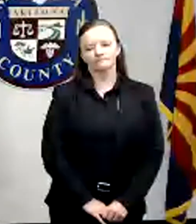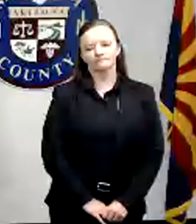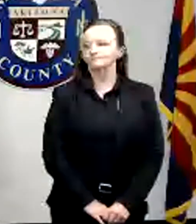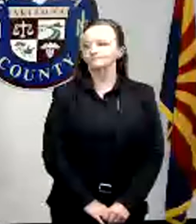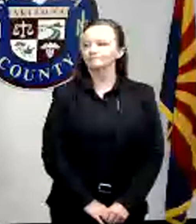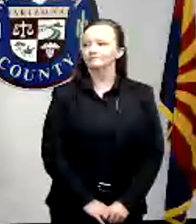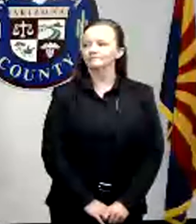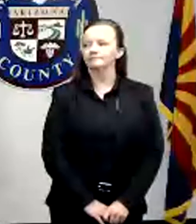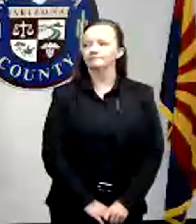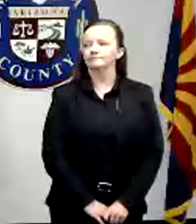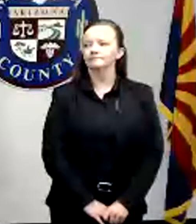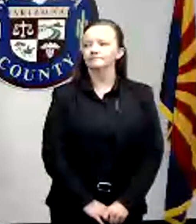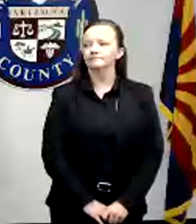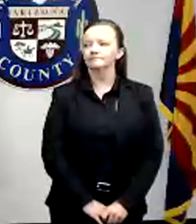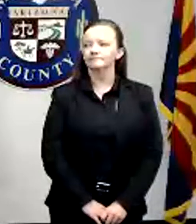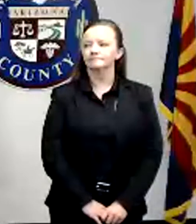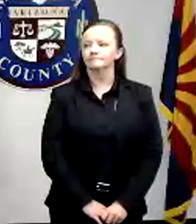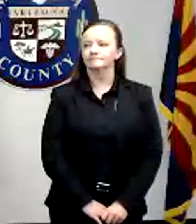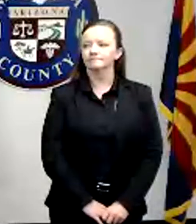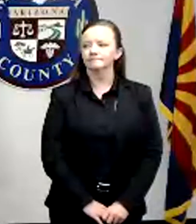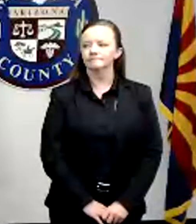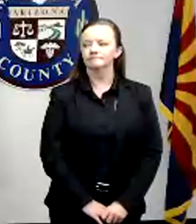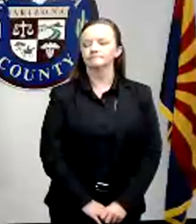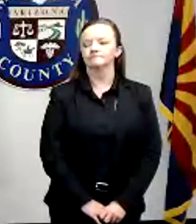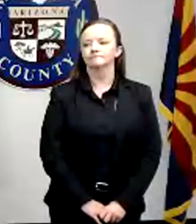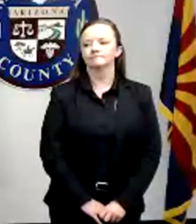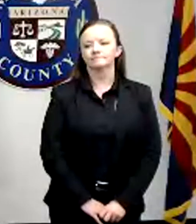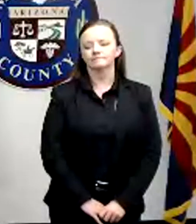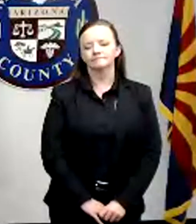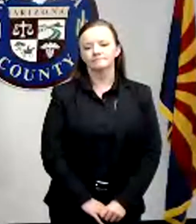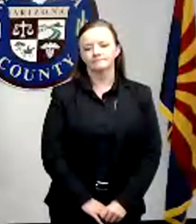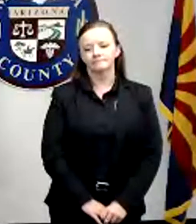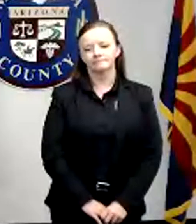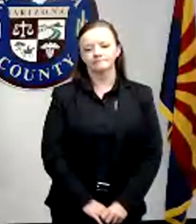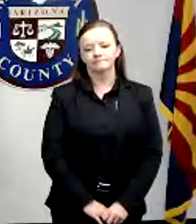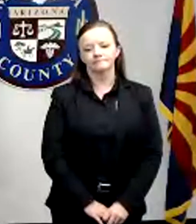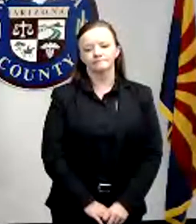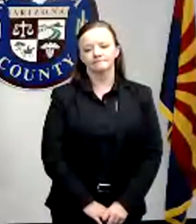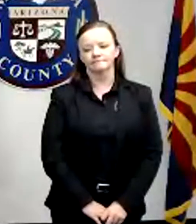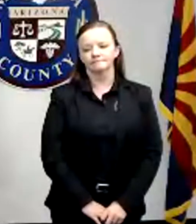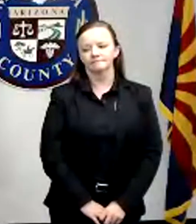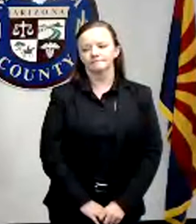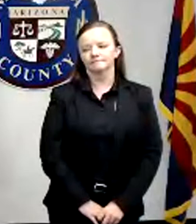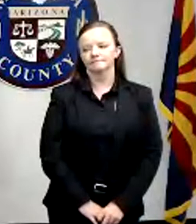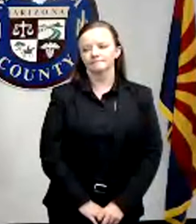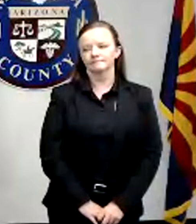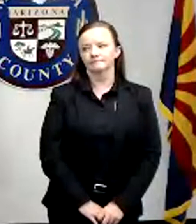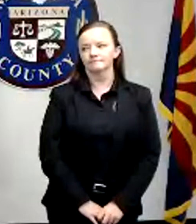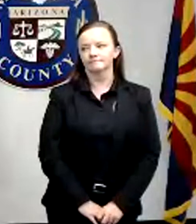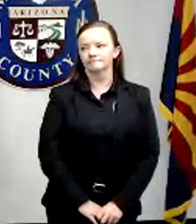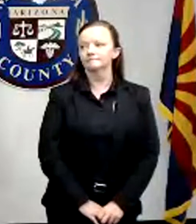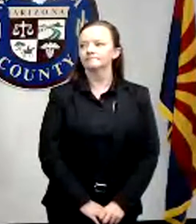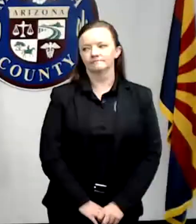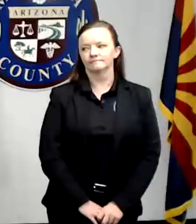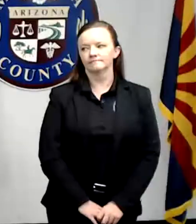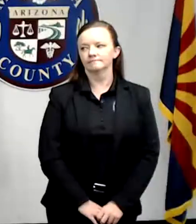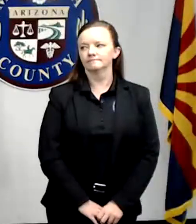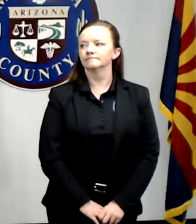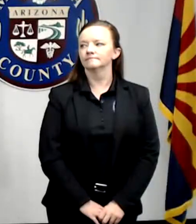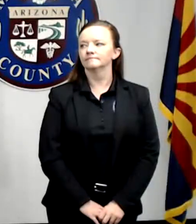se está utilizando la forma en que las personas que resultan positivas tienen que también contactar a las personas con las que ellos estuvieron en